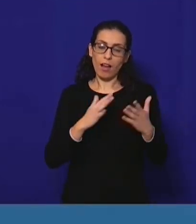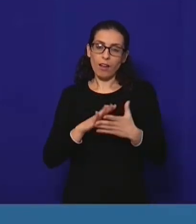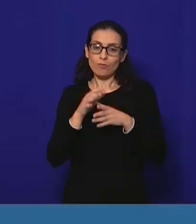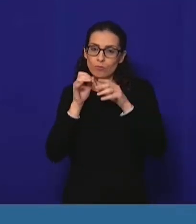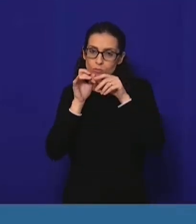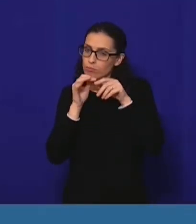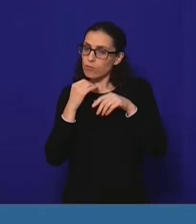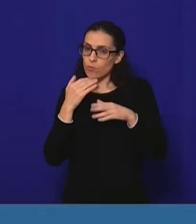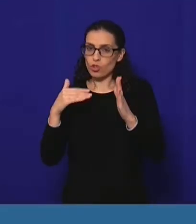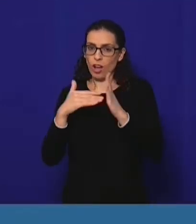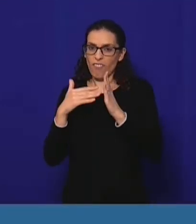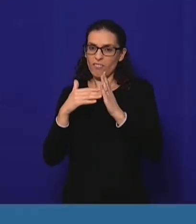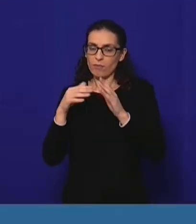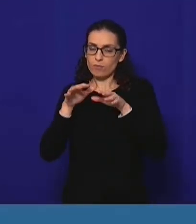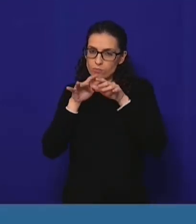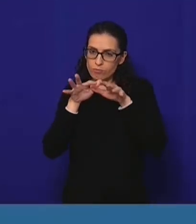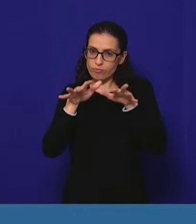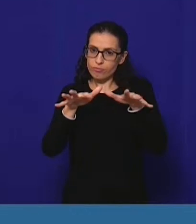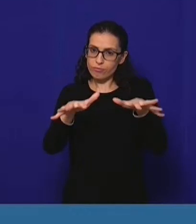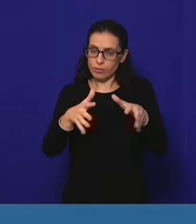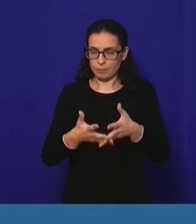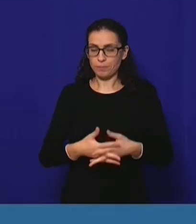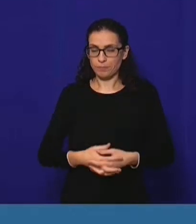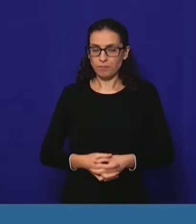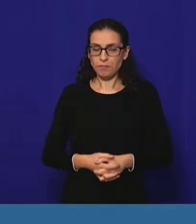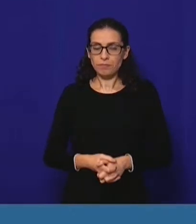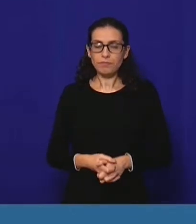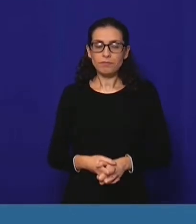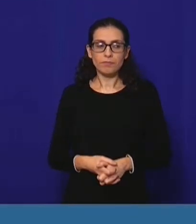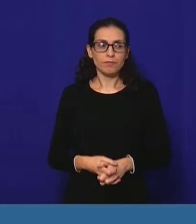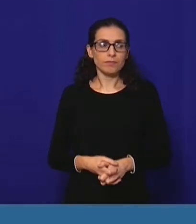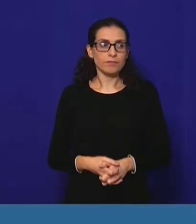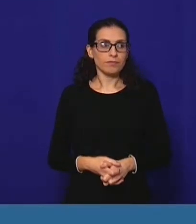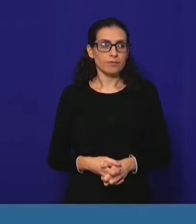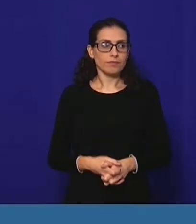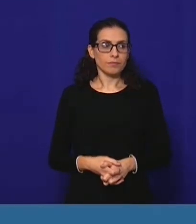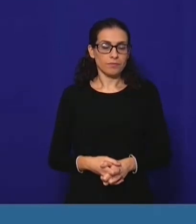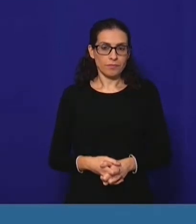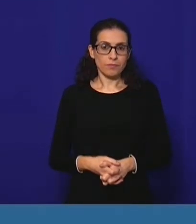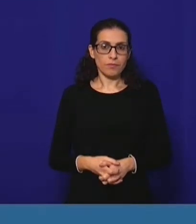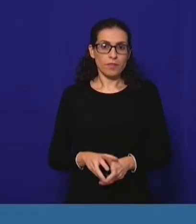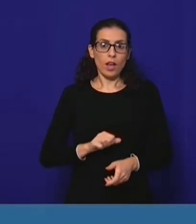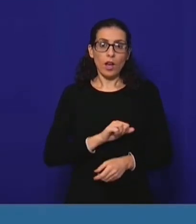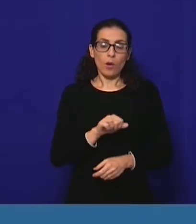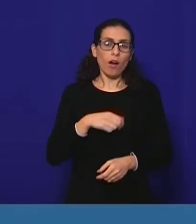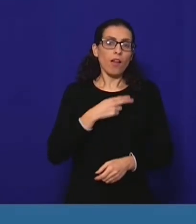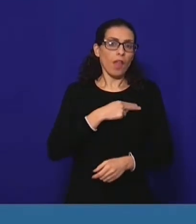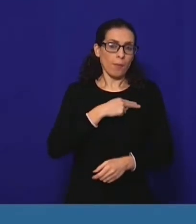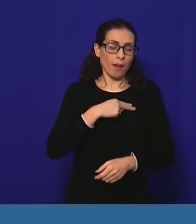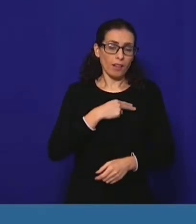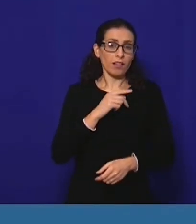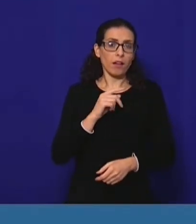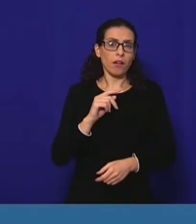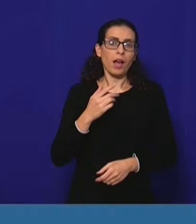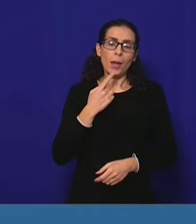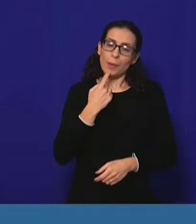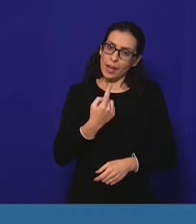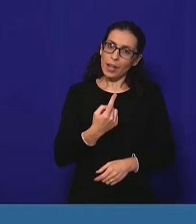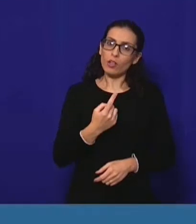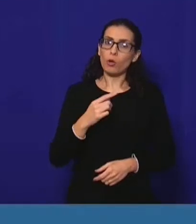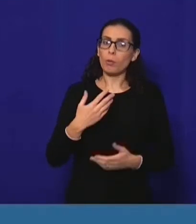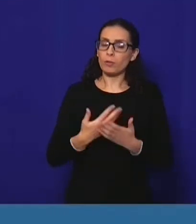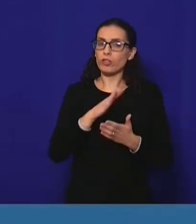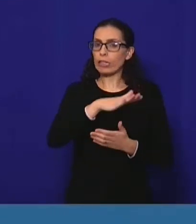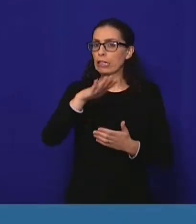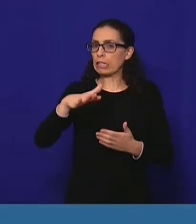ta' trasmissjoni fil-komunità. U aħna bħala Malta konna minn qoddim net fejn aħna bdejna nagħmlu rakkomandazzjonijiet biex